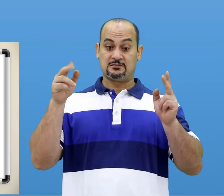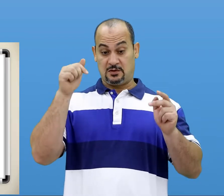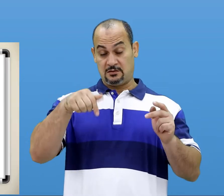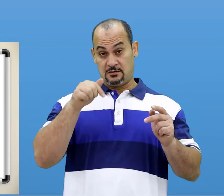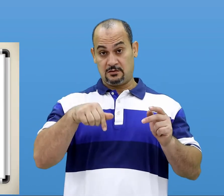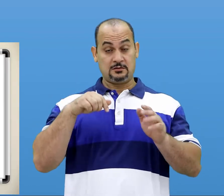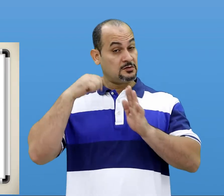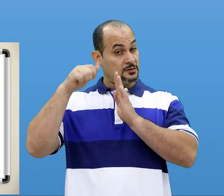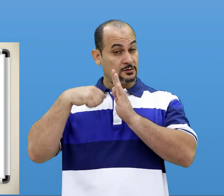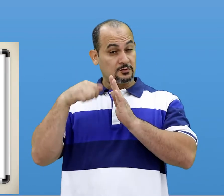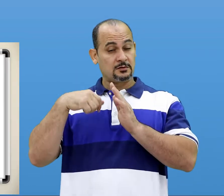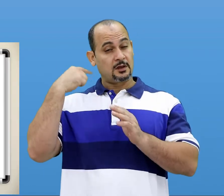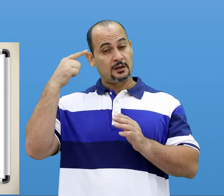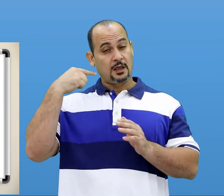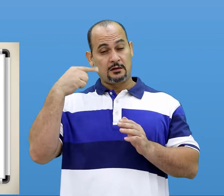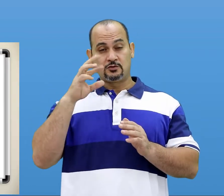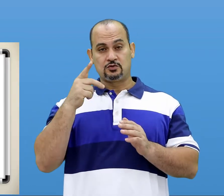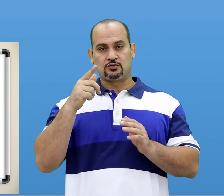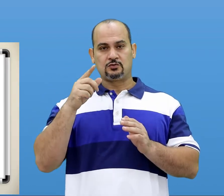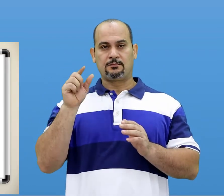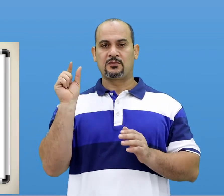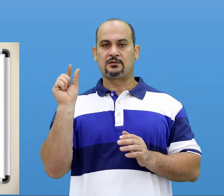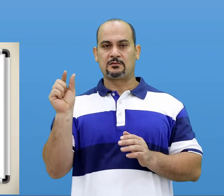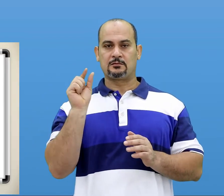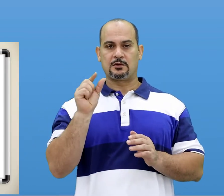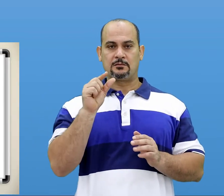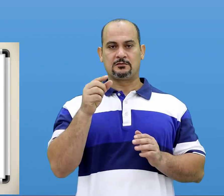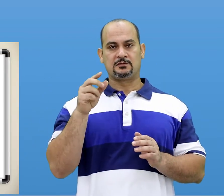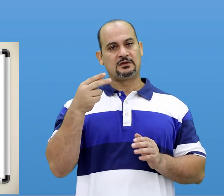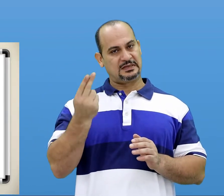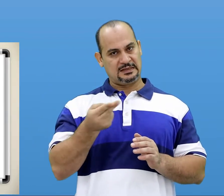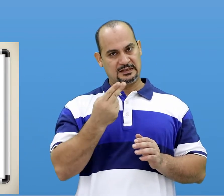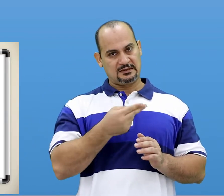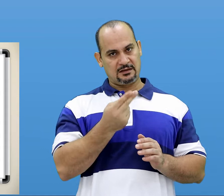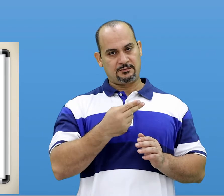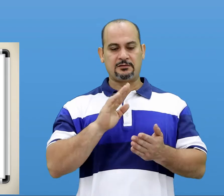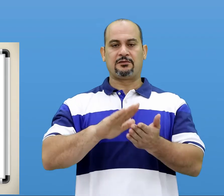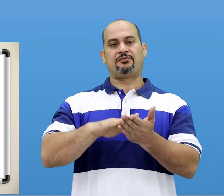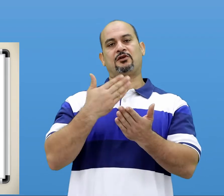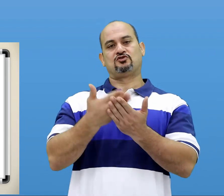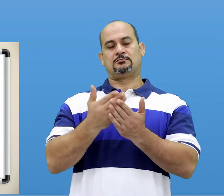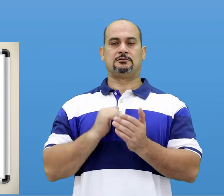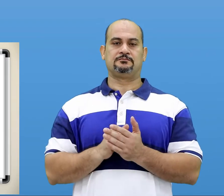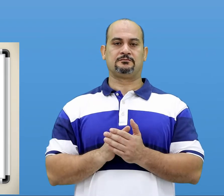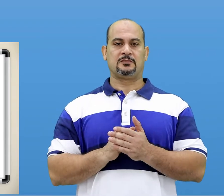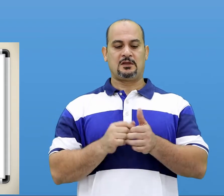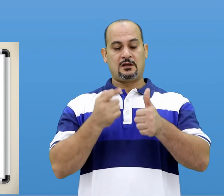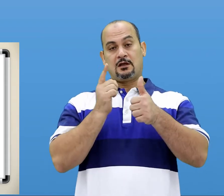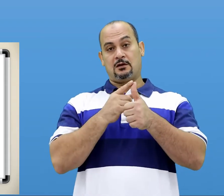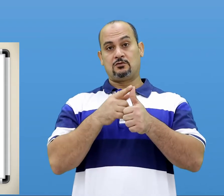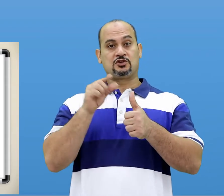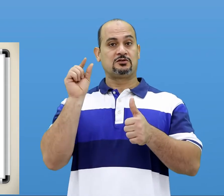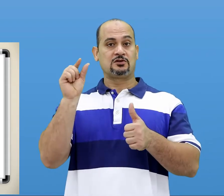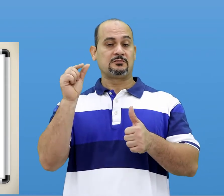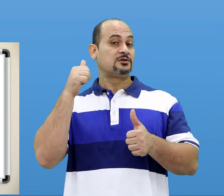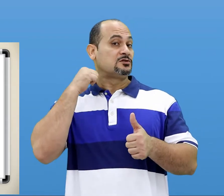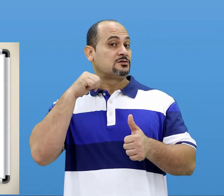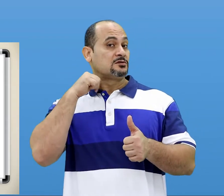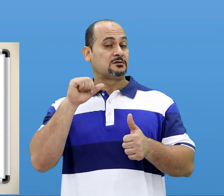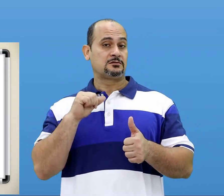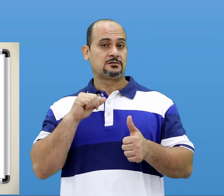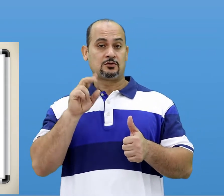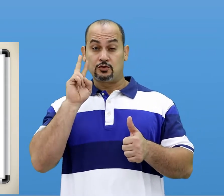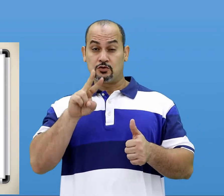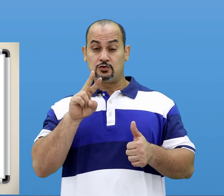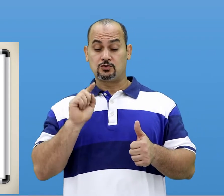this episode, we will go through the vocabulary, writing, and the translation. Here is the new vocabulary.